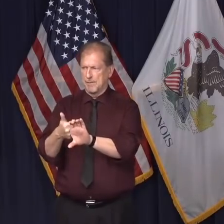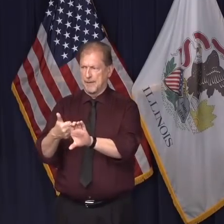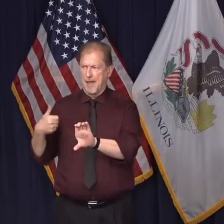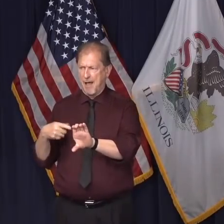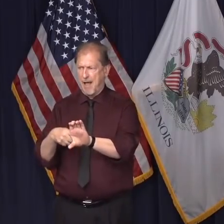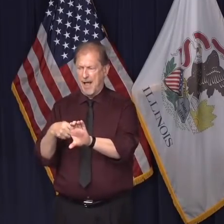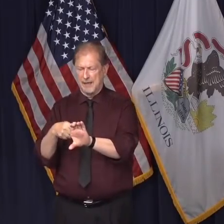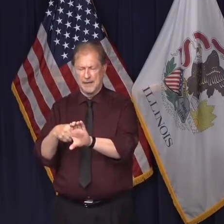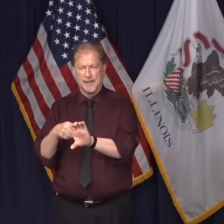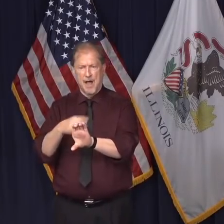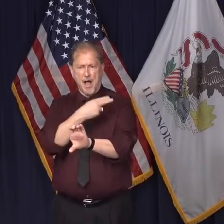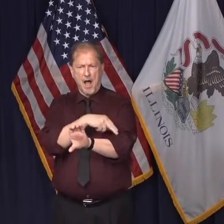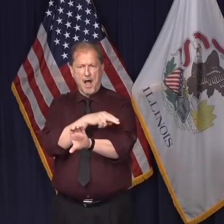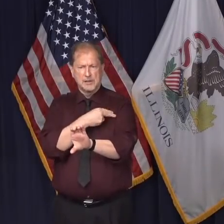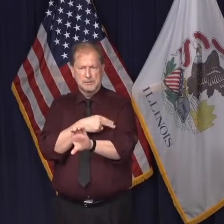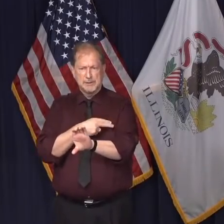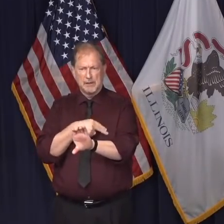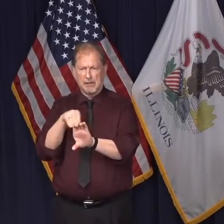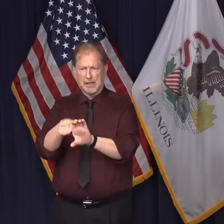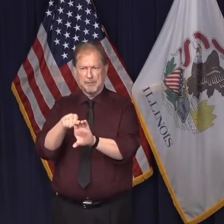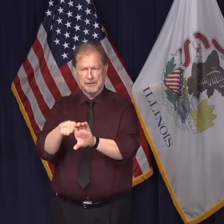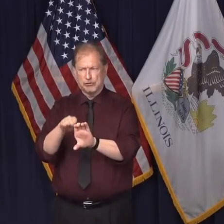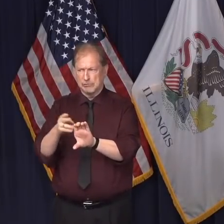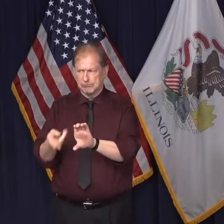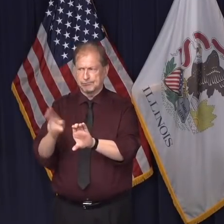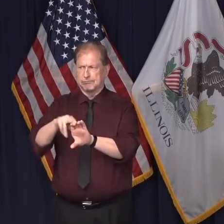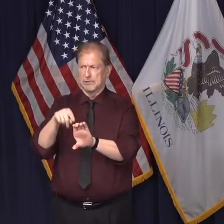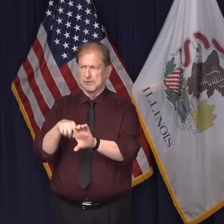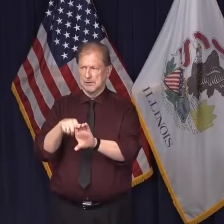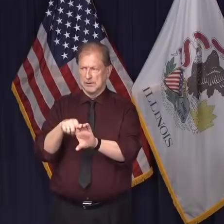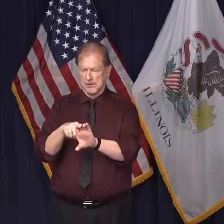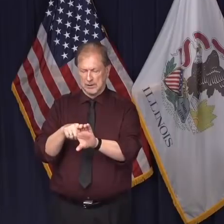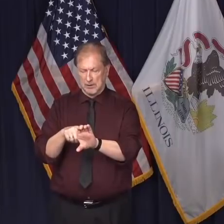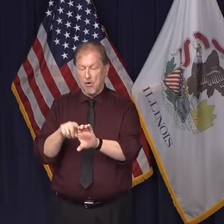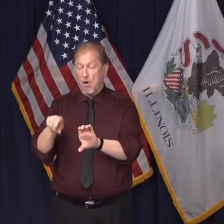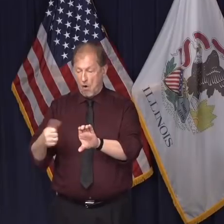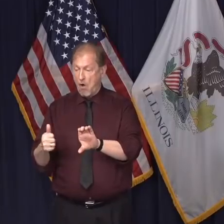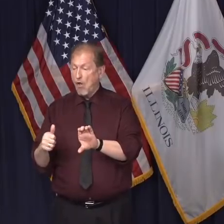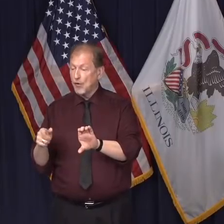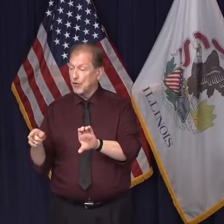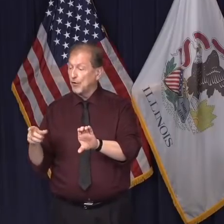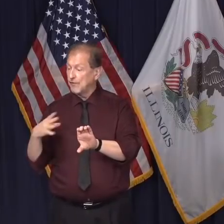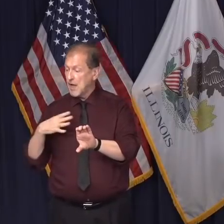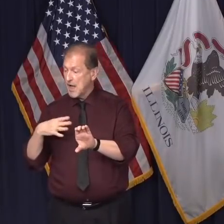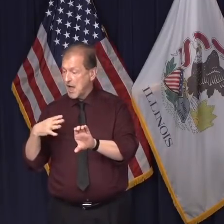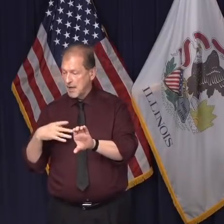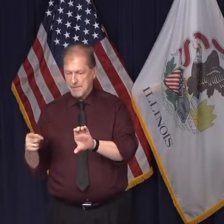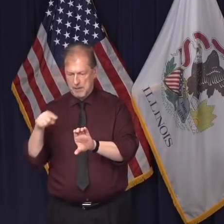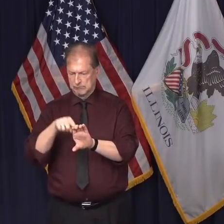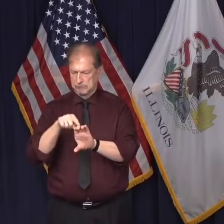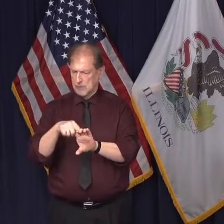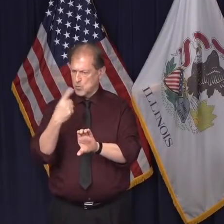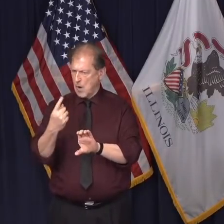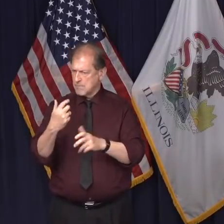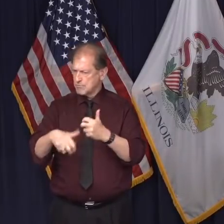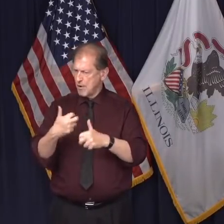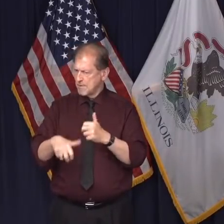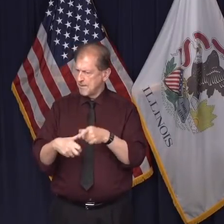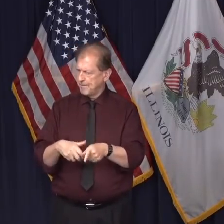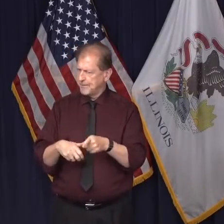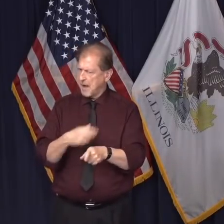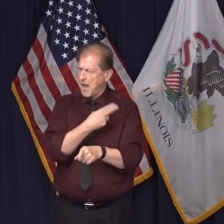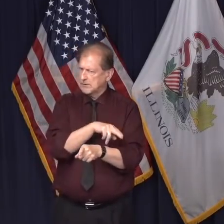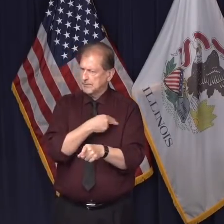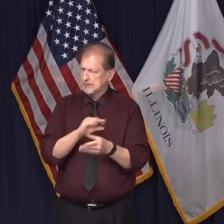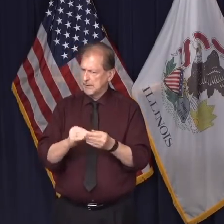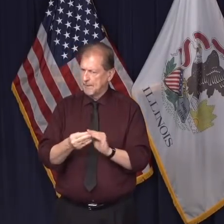the hospital admission change. Is that one metric alone enough to delay moving to a new phase? Does the state have flexibility in determining how to use